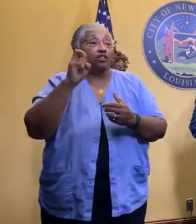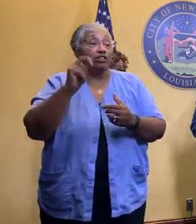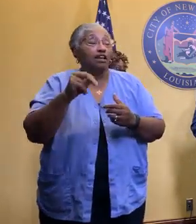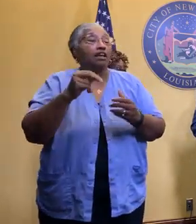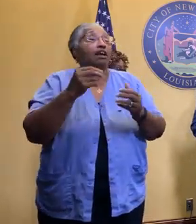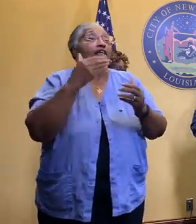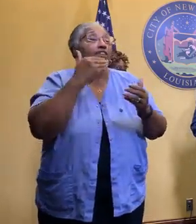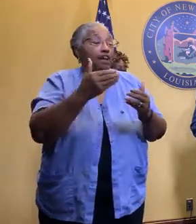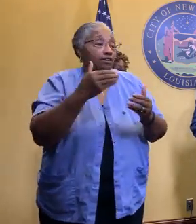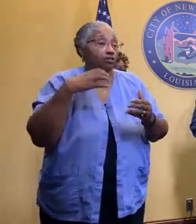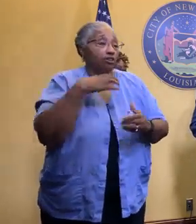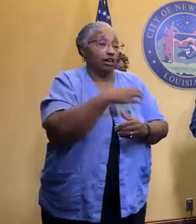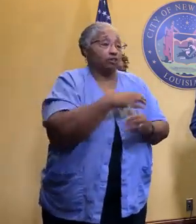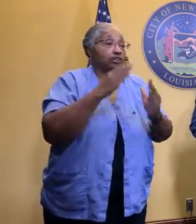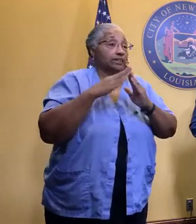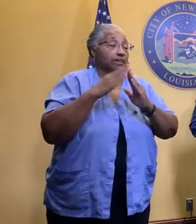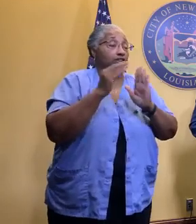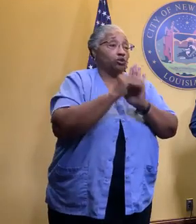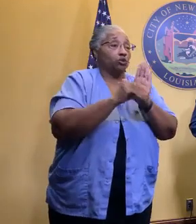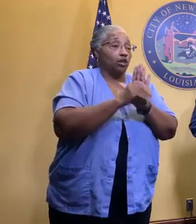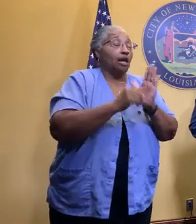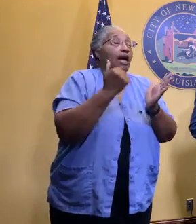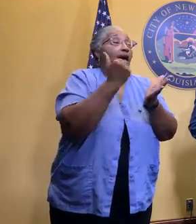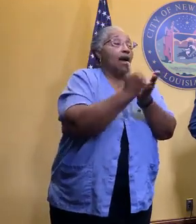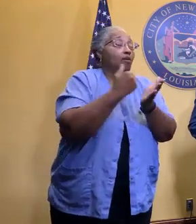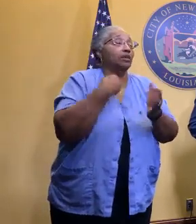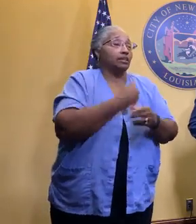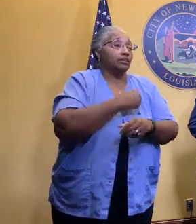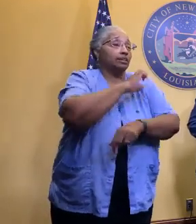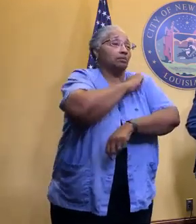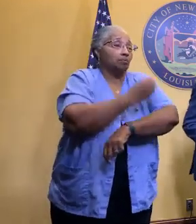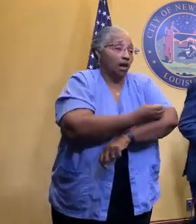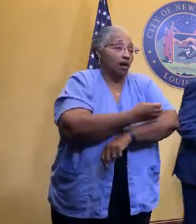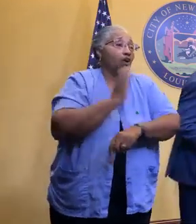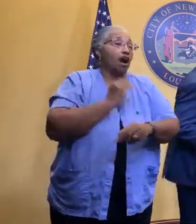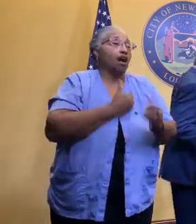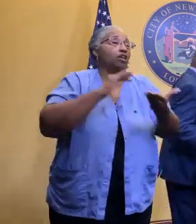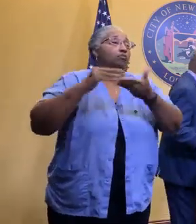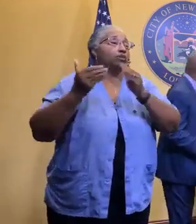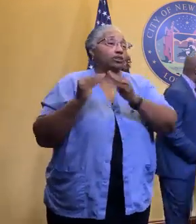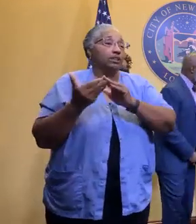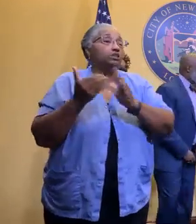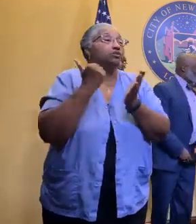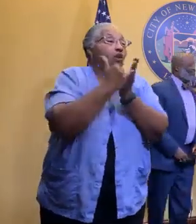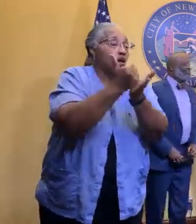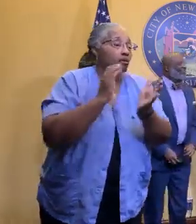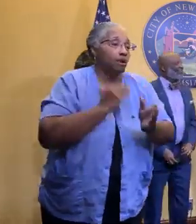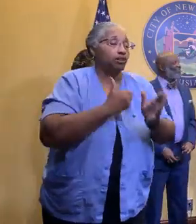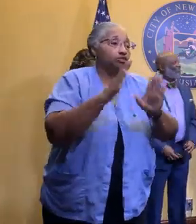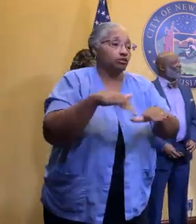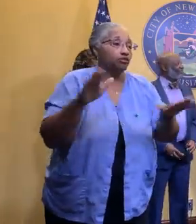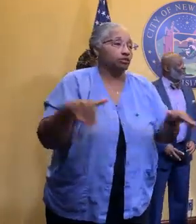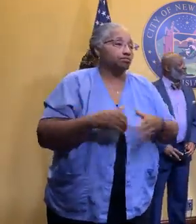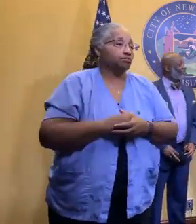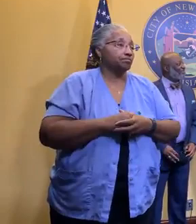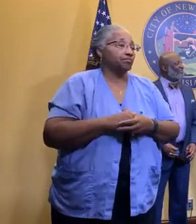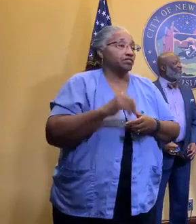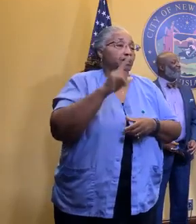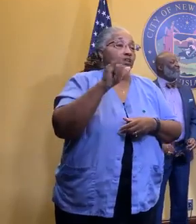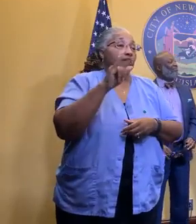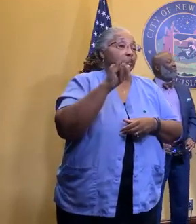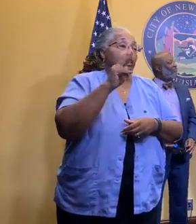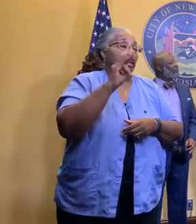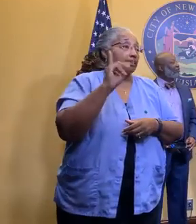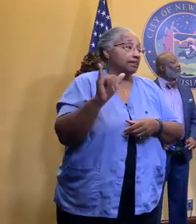Orleans, for helping us empower our communities to help our children. Thank you. Thank you. Ms. Latanya, any questions